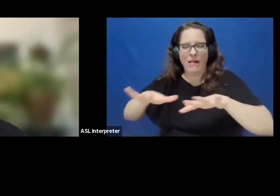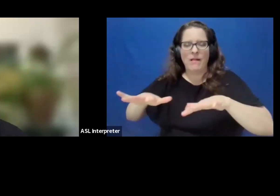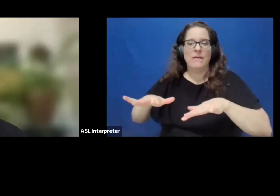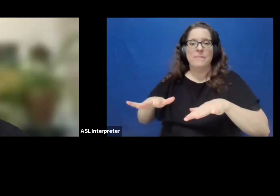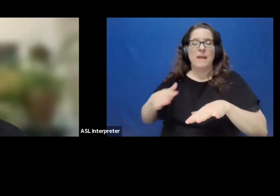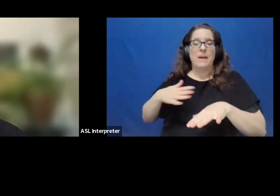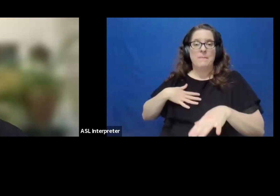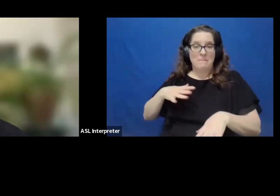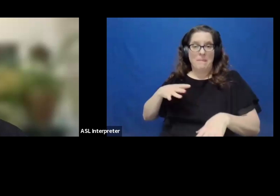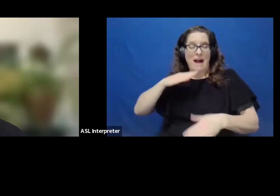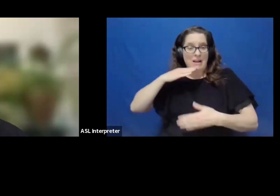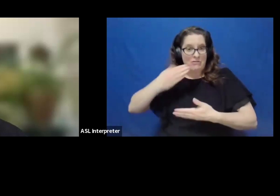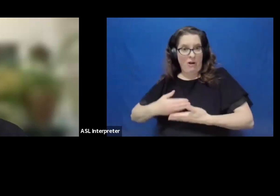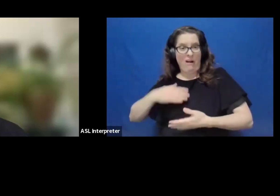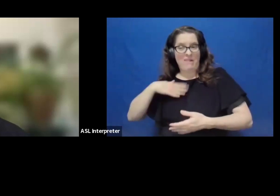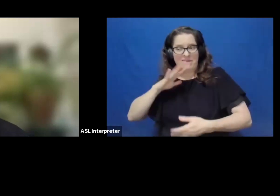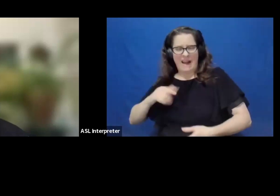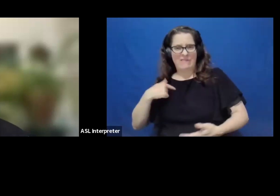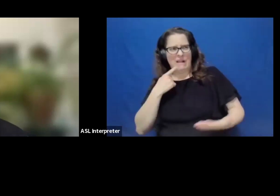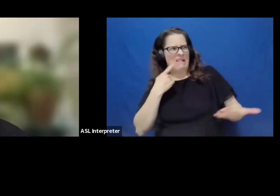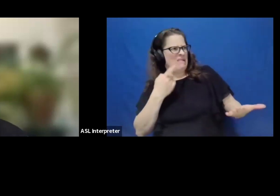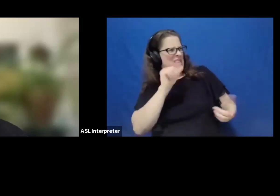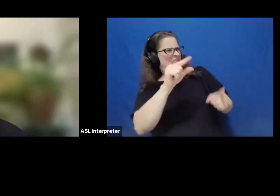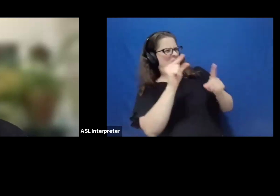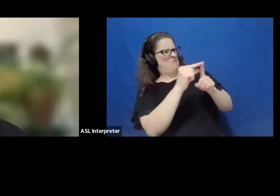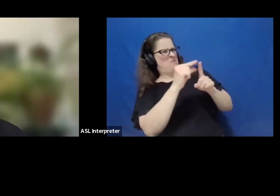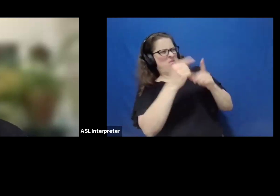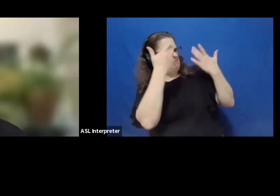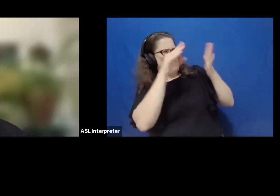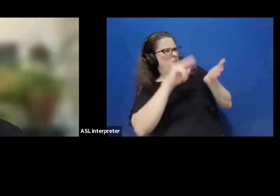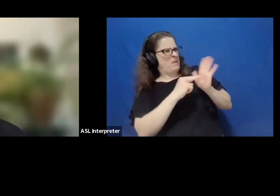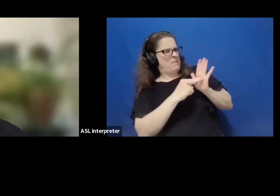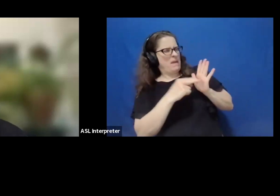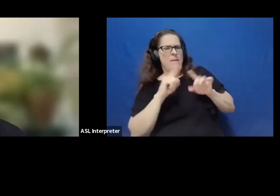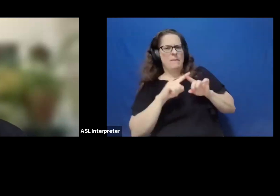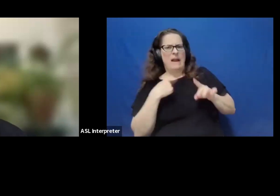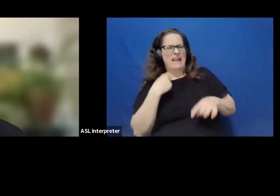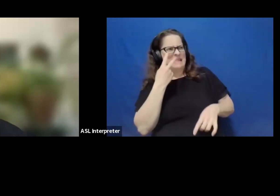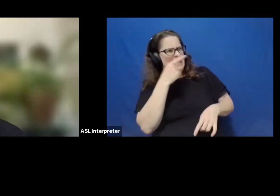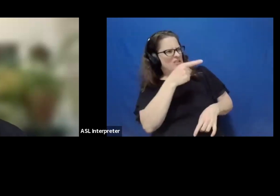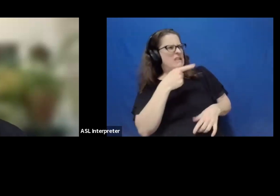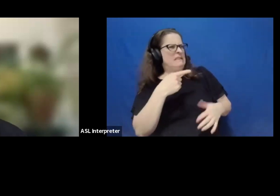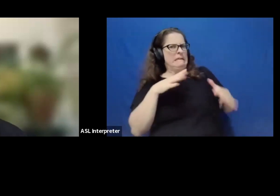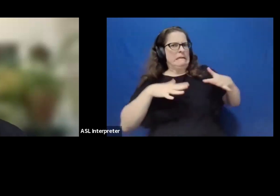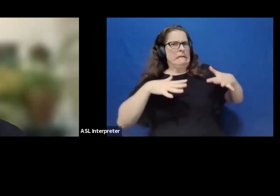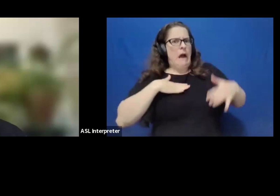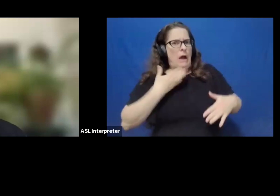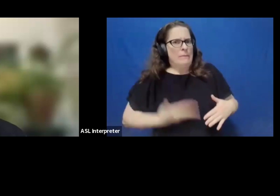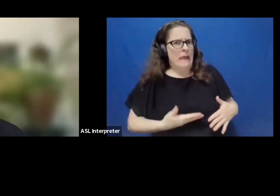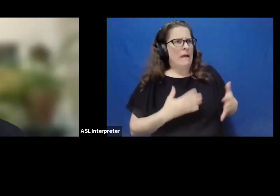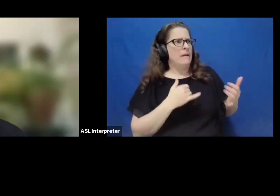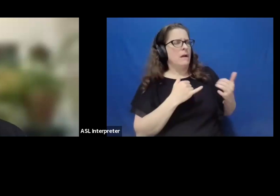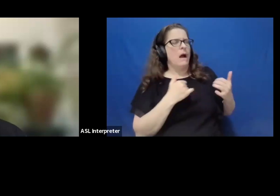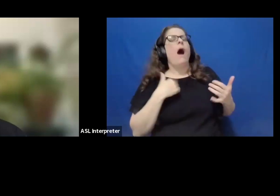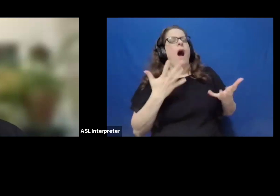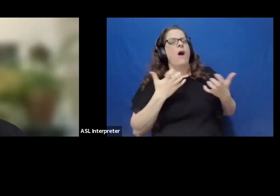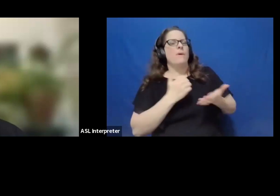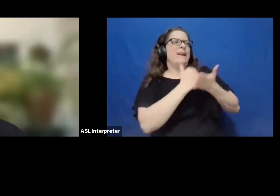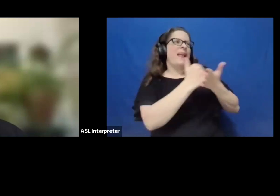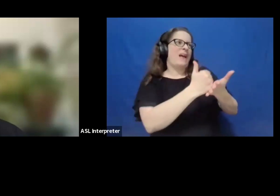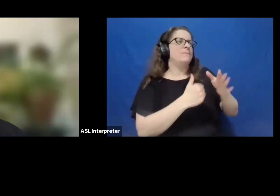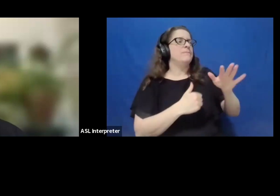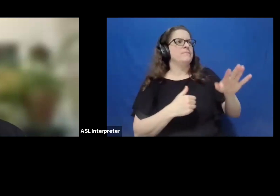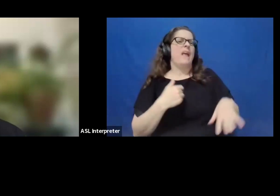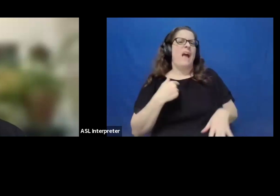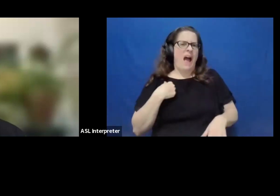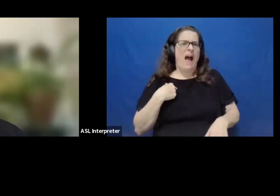She just knew that her mother was in some kind of distress and she wanted to comfort her. So she said, "Yeah, mommy, I get